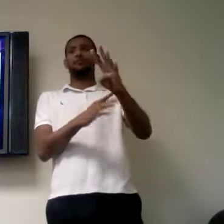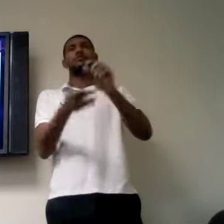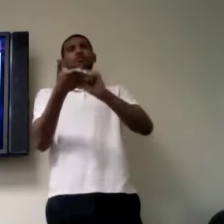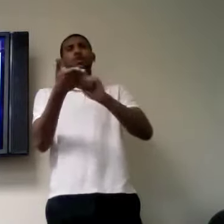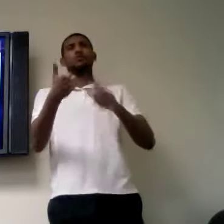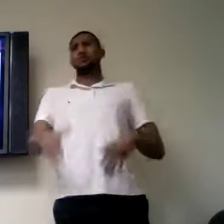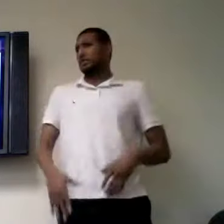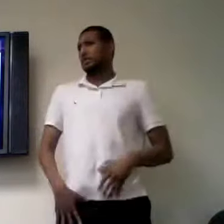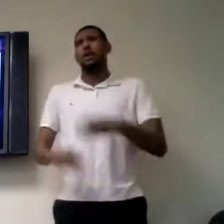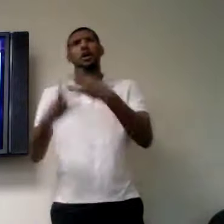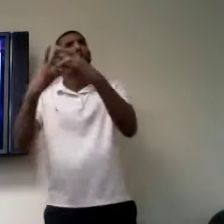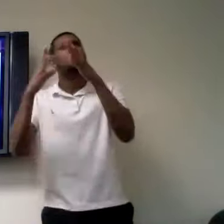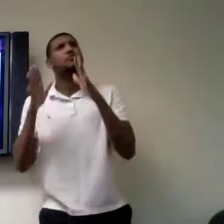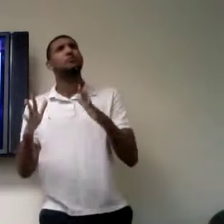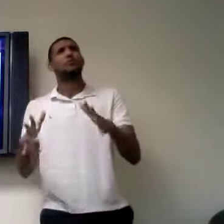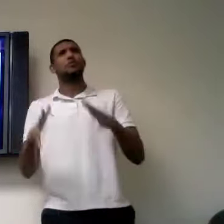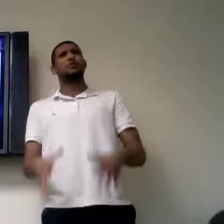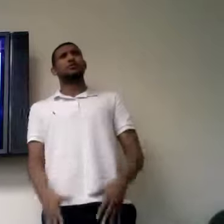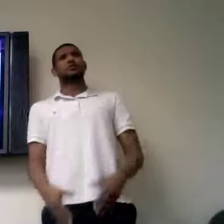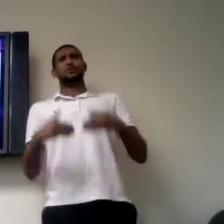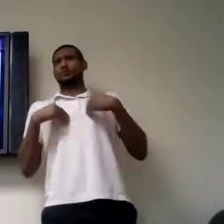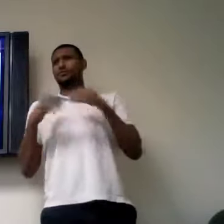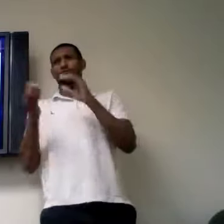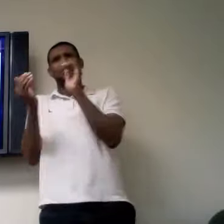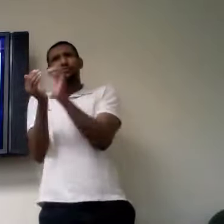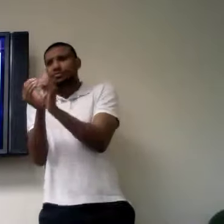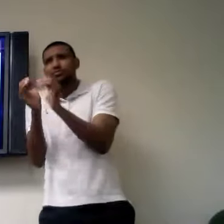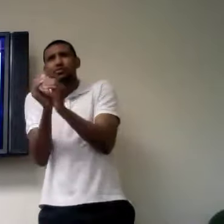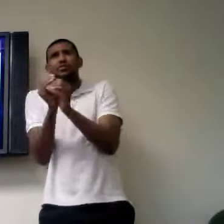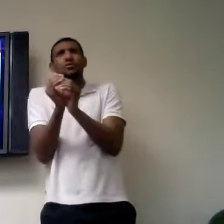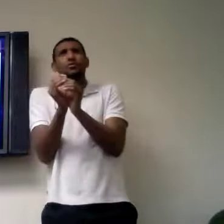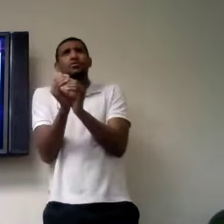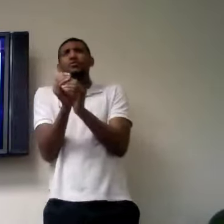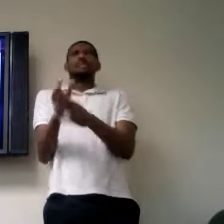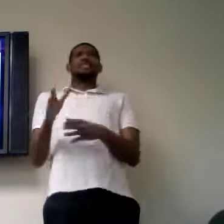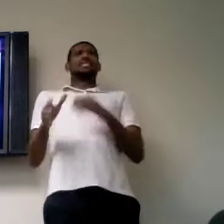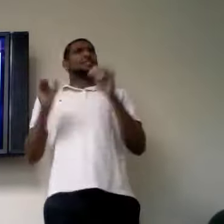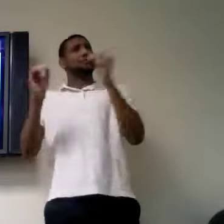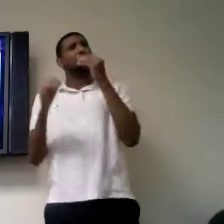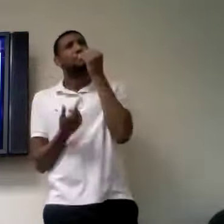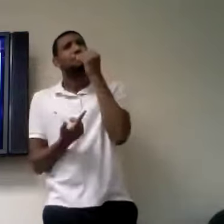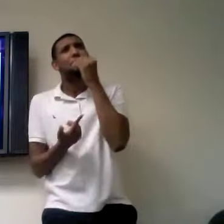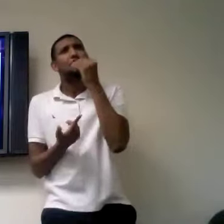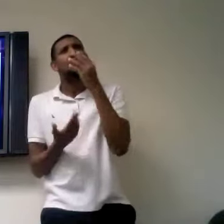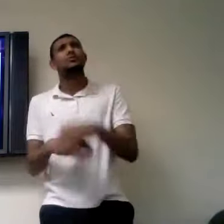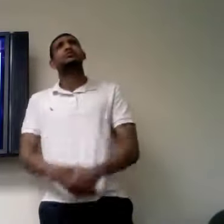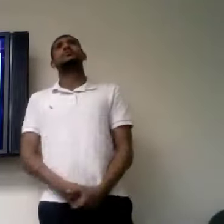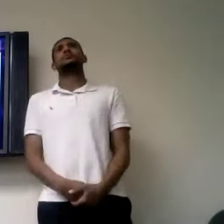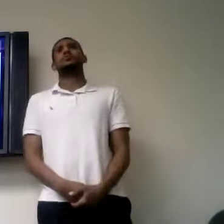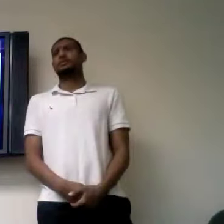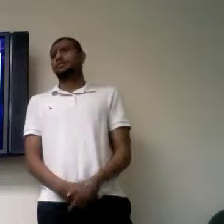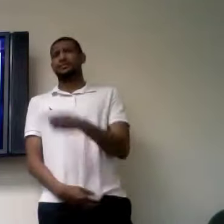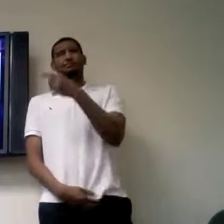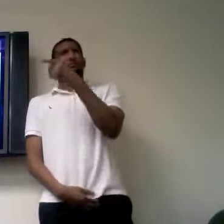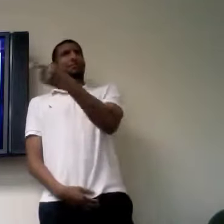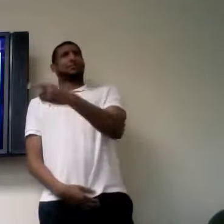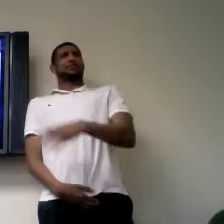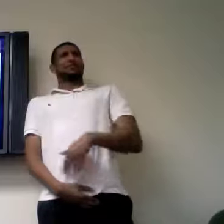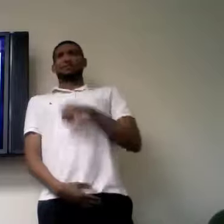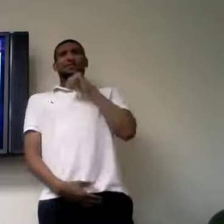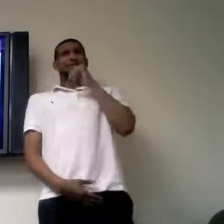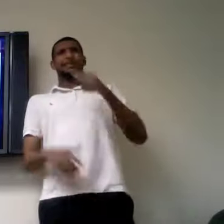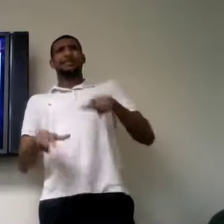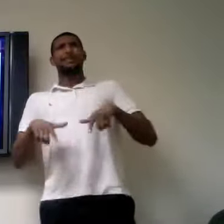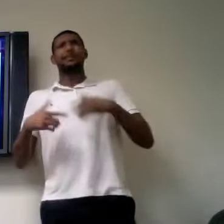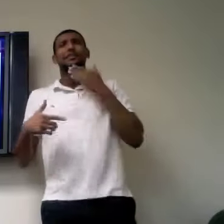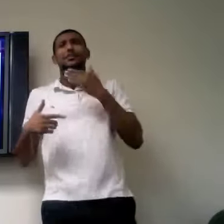"The prisoners are kept on too short fare. In fact, they are starved down to barely a living point. Under this scanty, unsuitable fare, they are